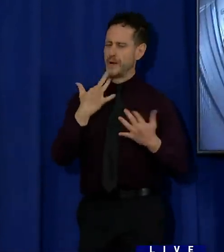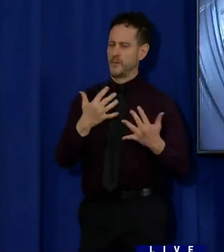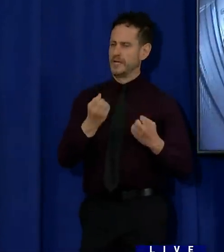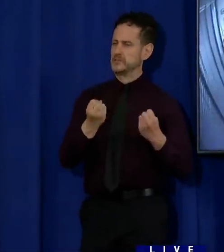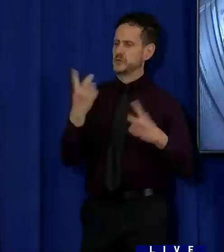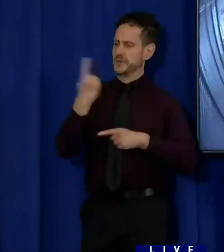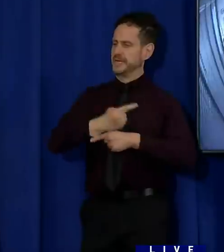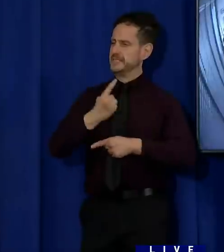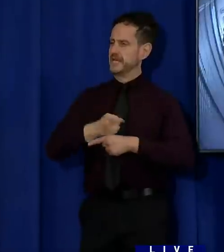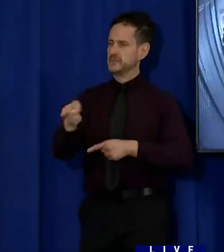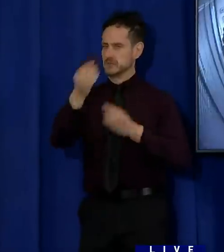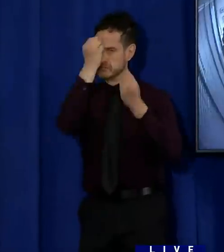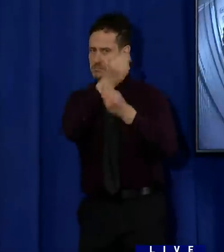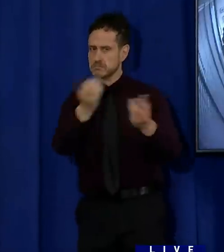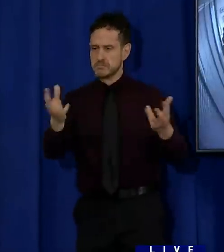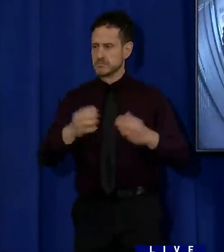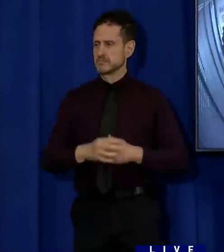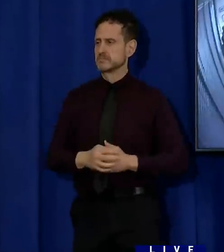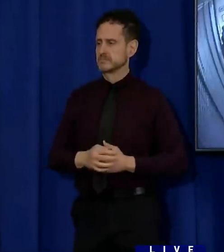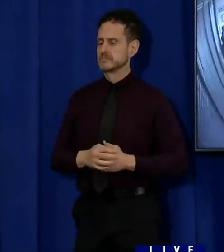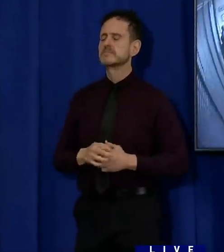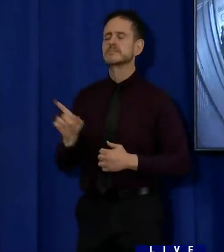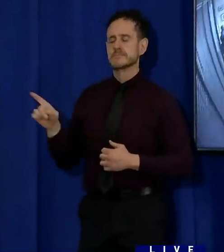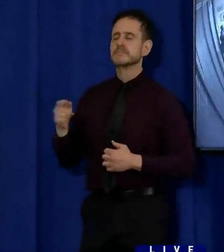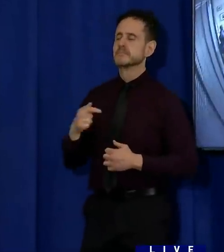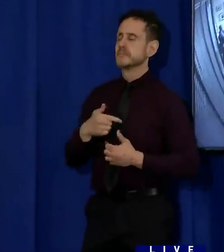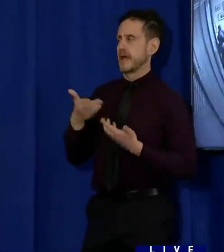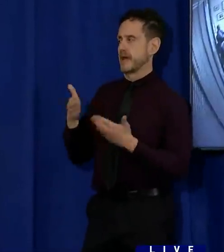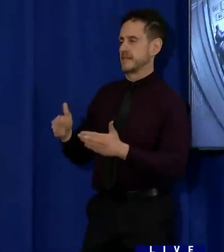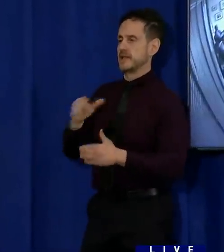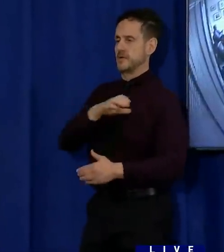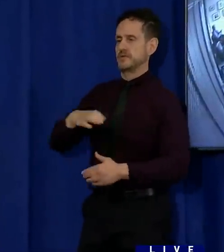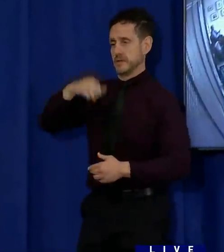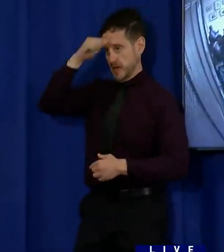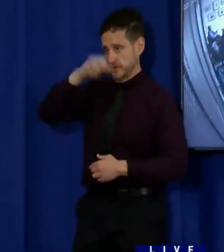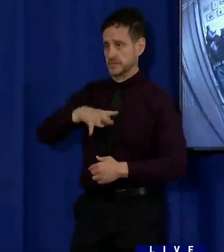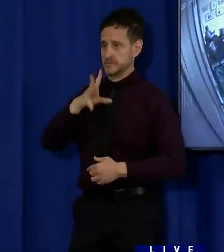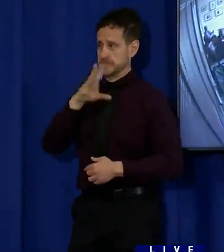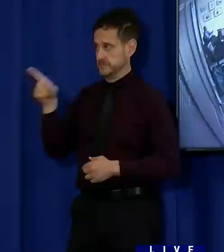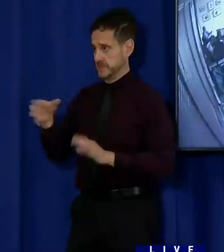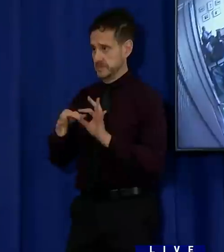now of this? Well, I'll let the congressman speak to that, but